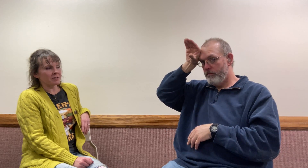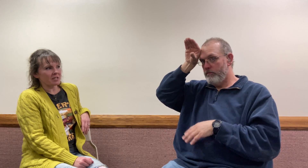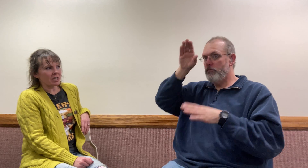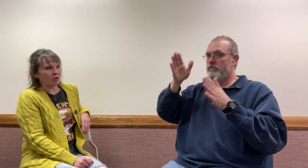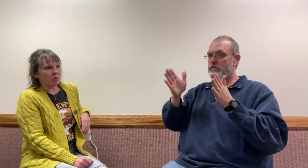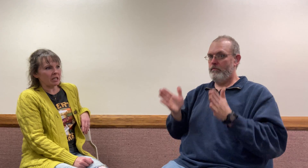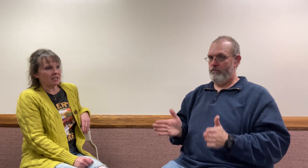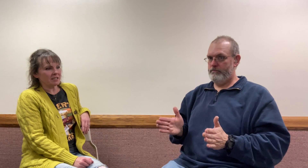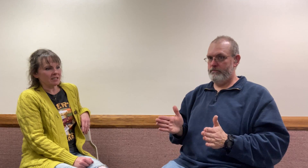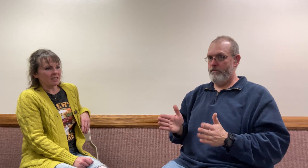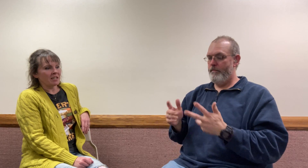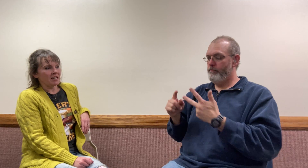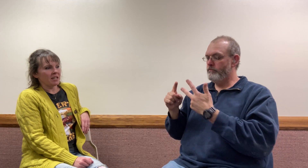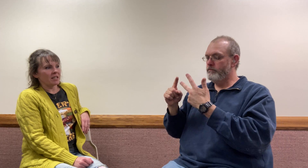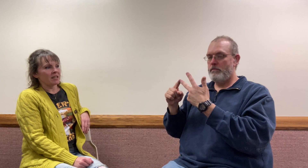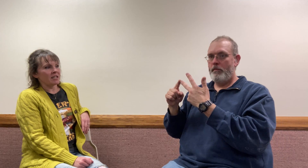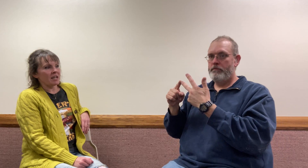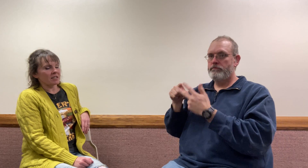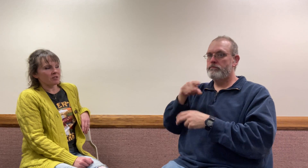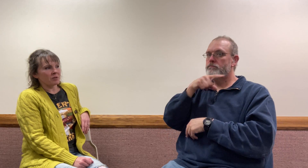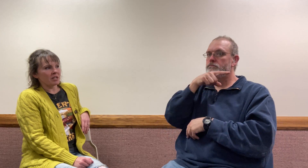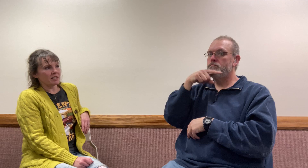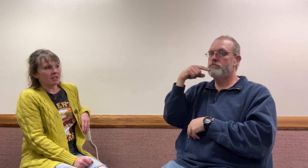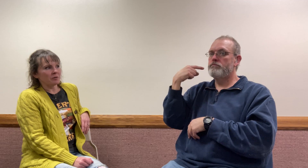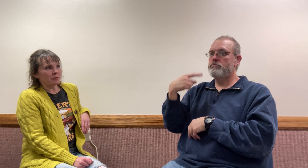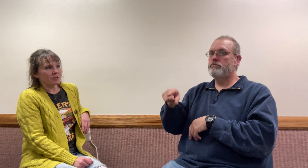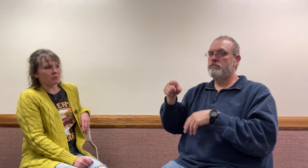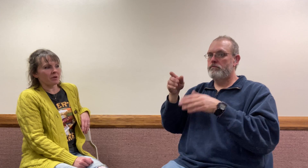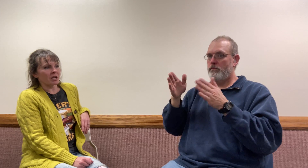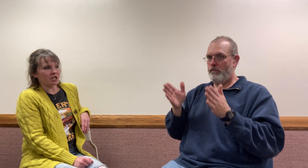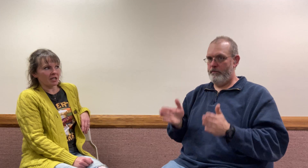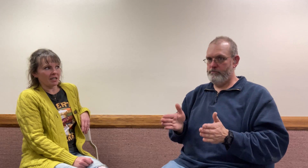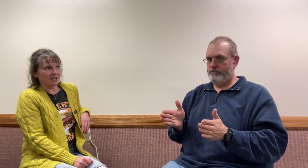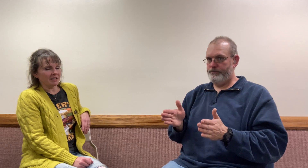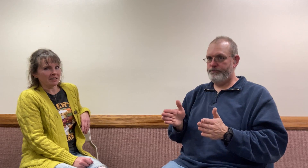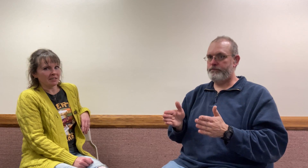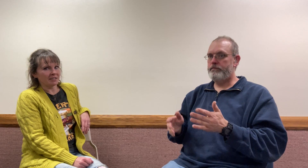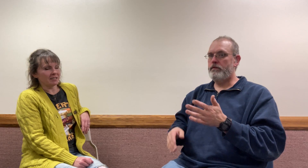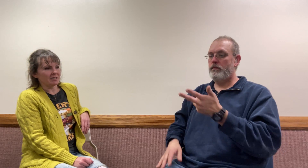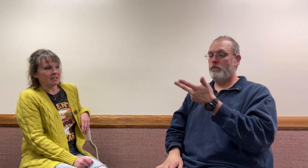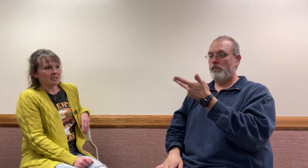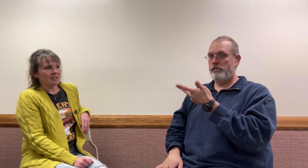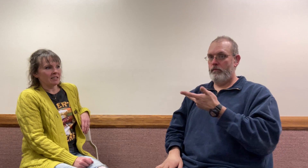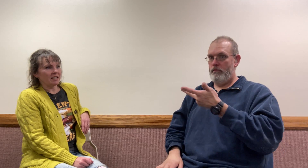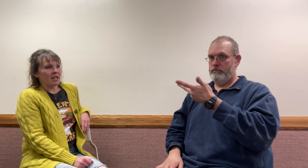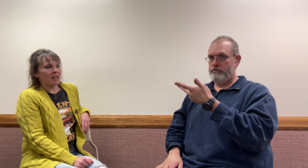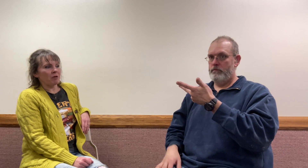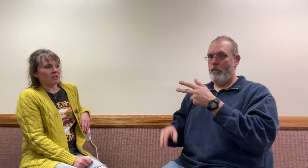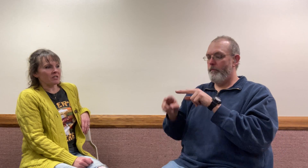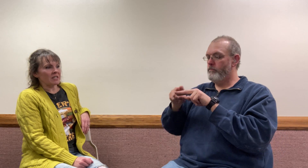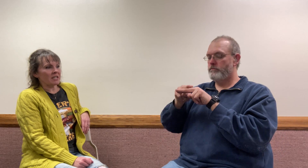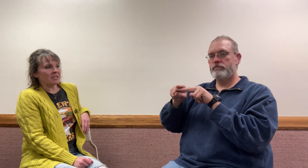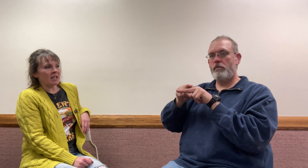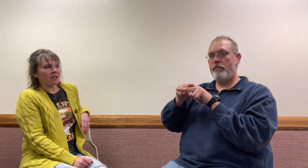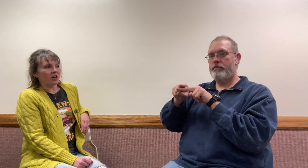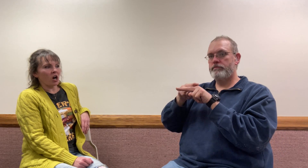a Cuban, the next one was a Russian, and they were sitting together on